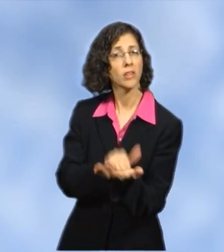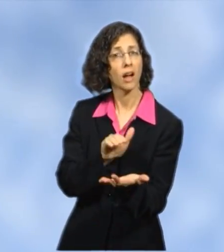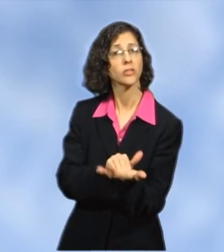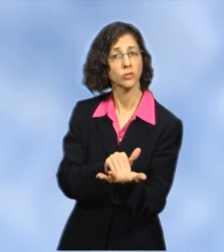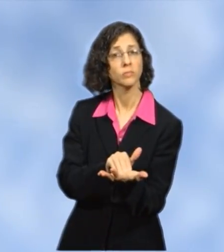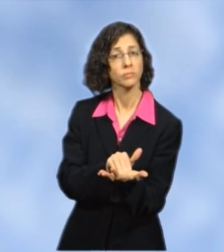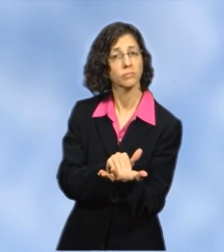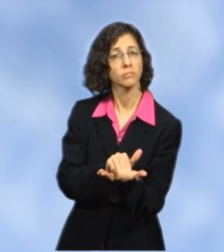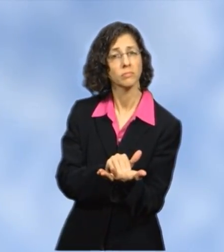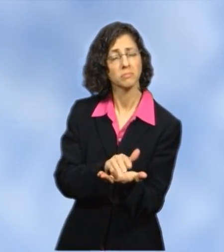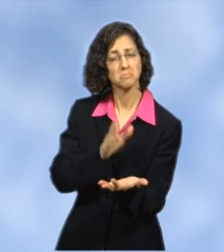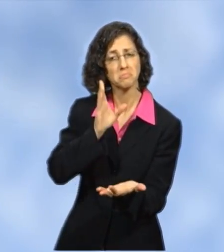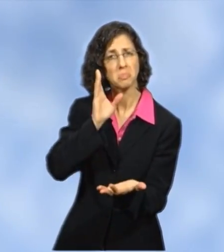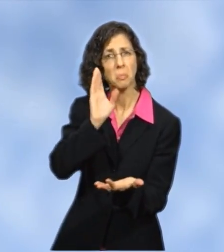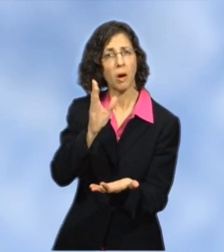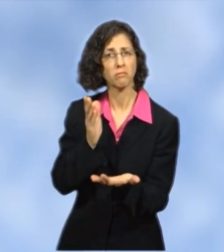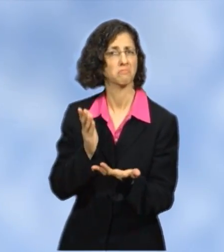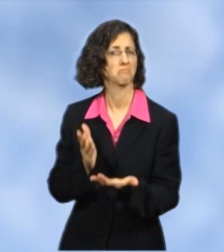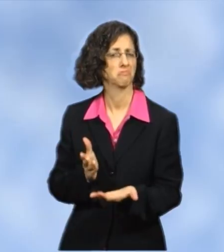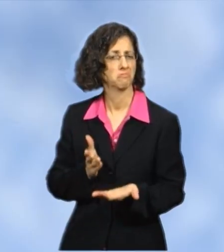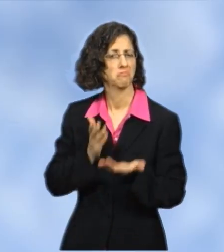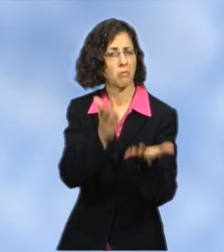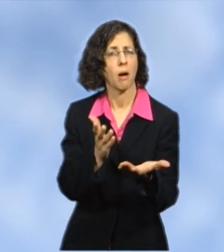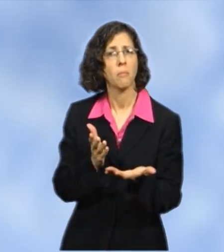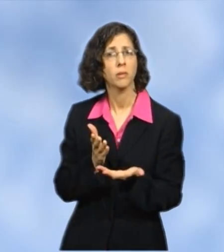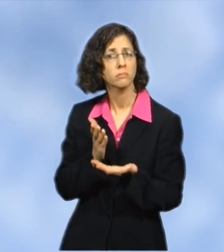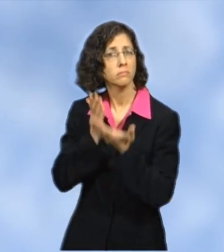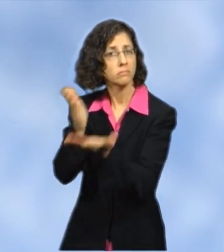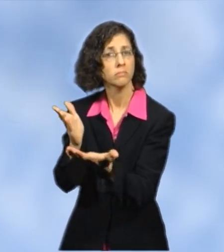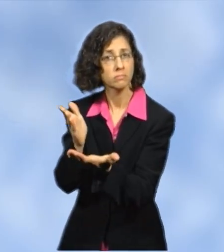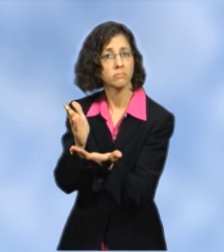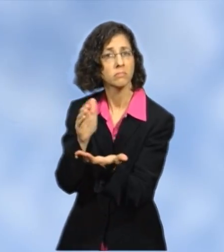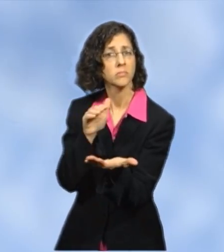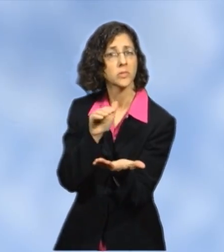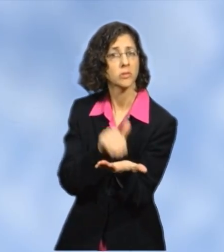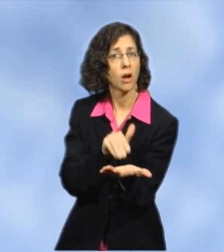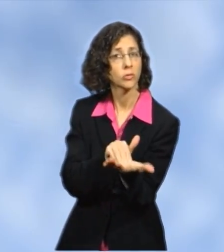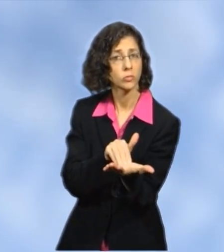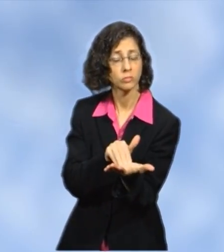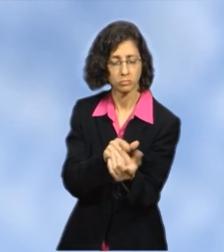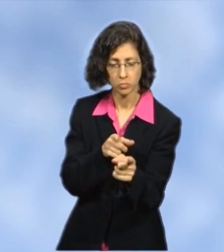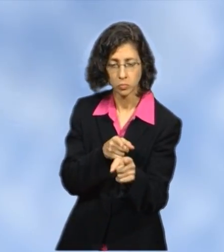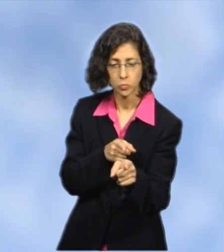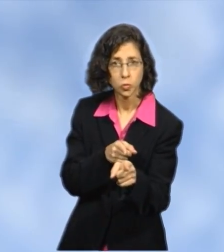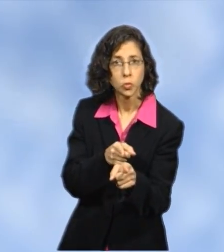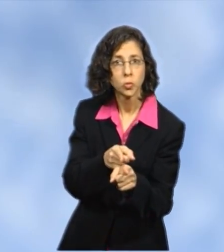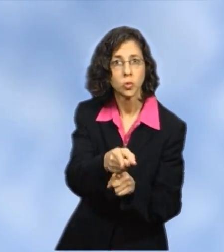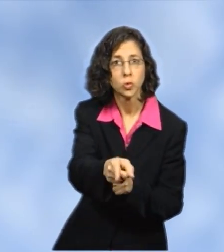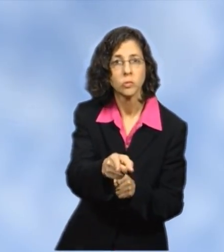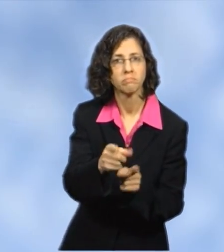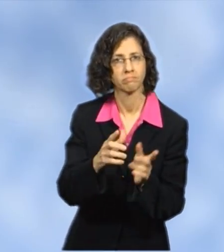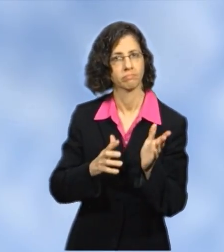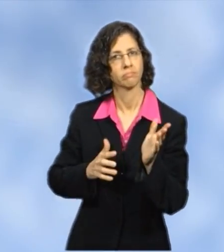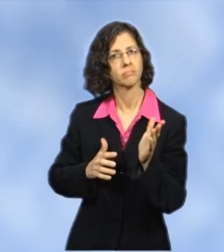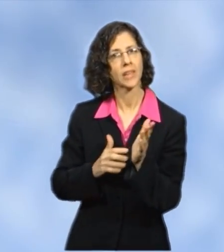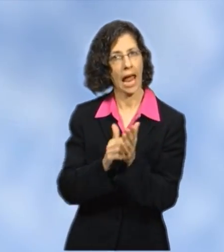Your primary care physician will recommend that you see other doctors who specialize in